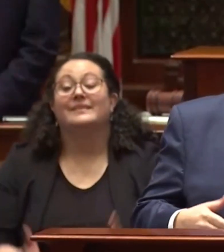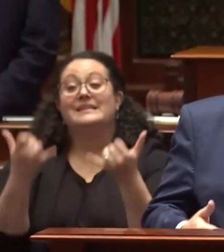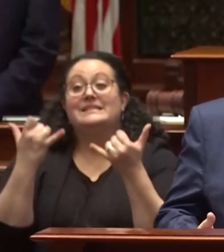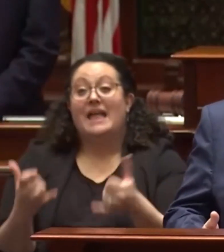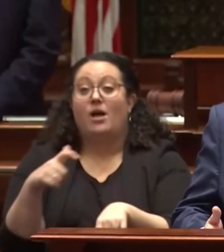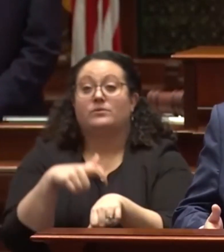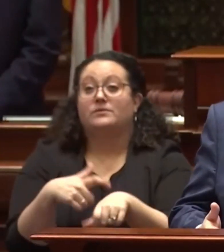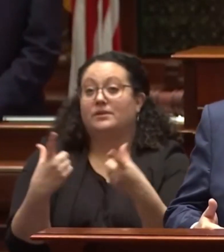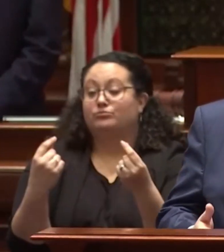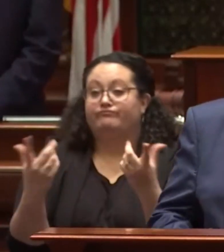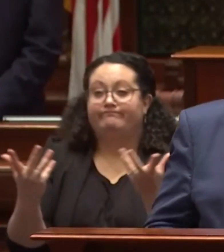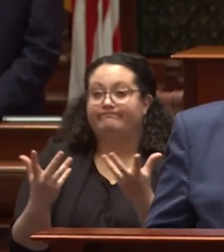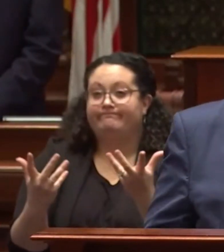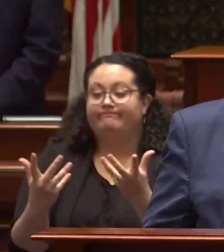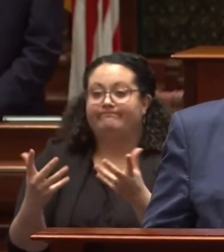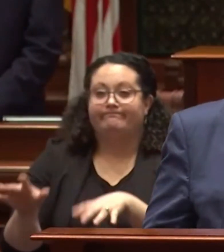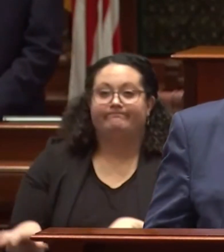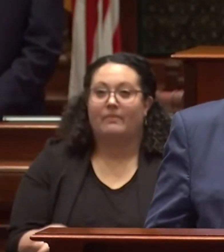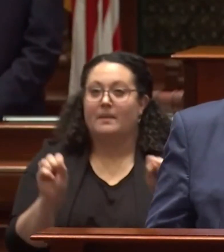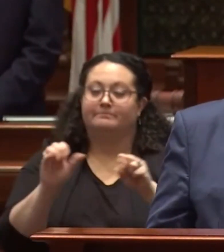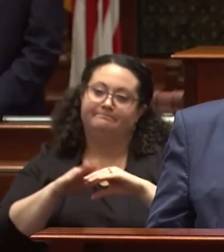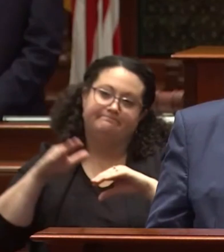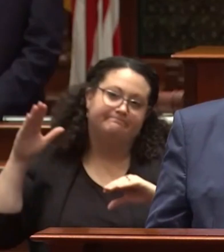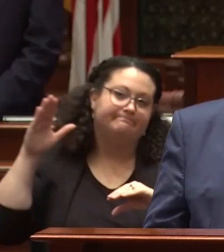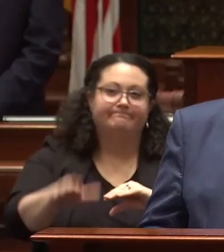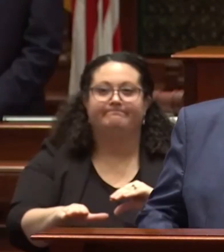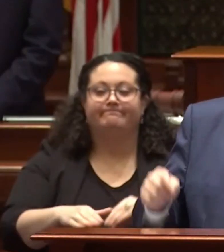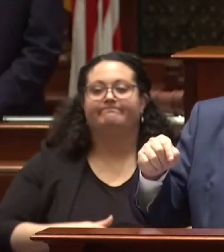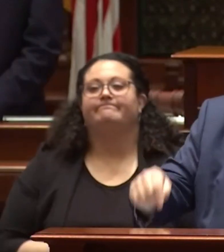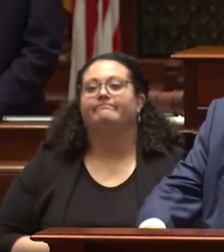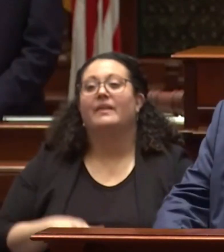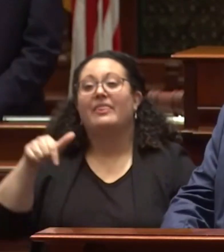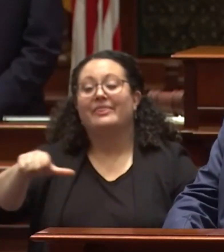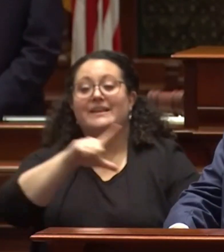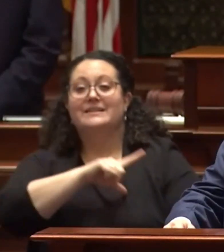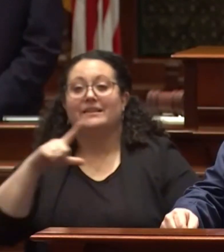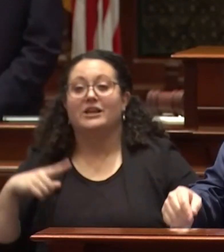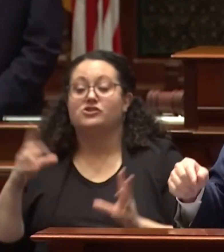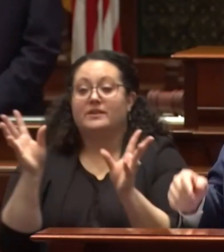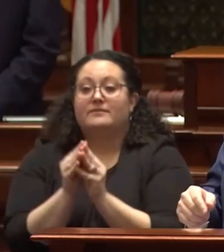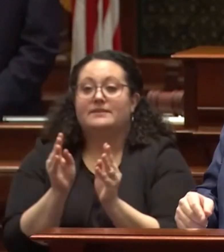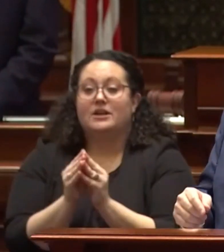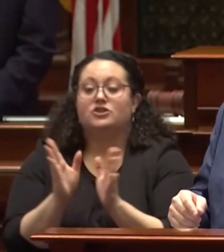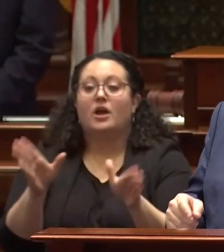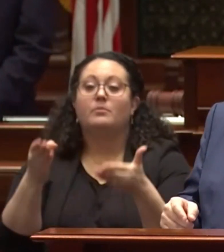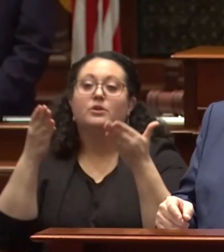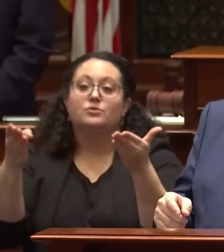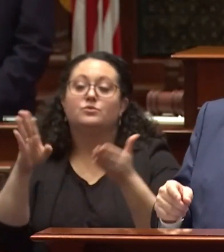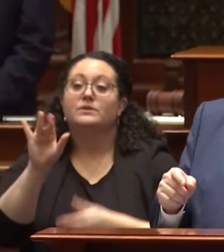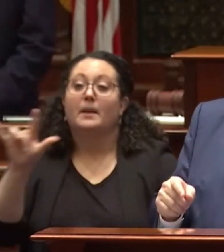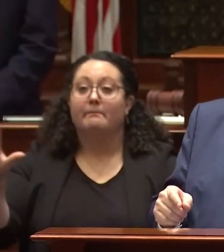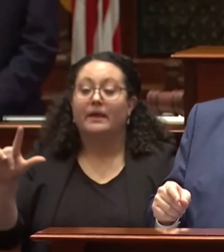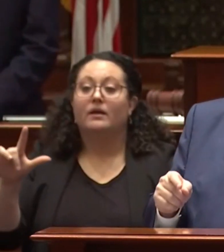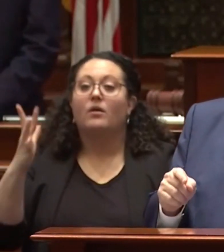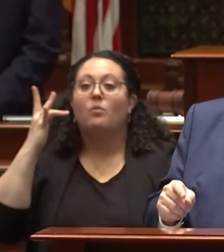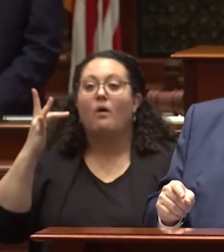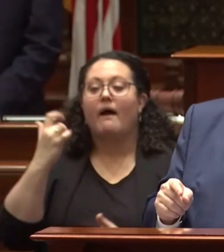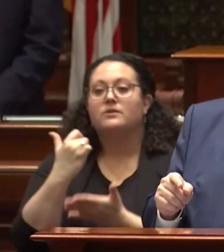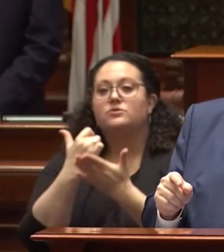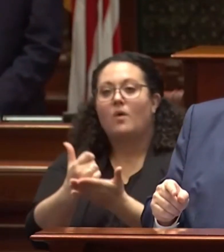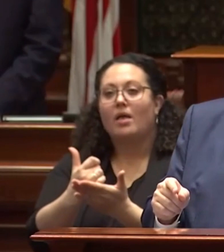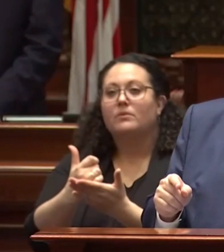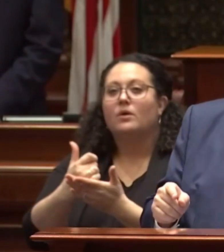And now it's time that we take another giant leap forward. This legislative session, I'm introducing a bill to